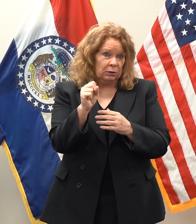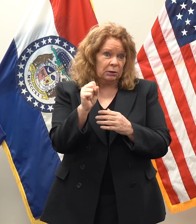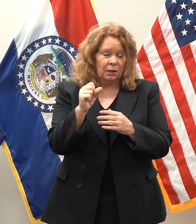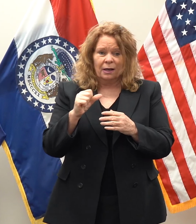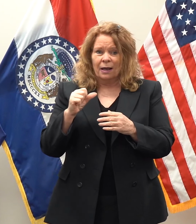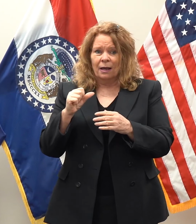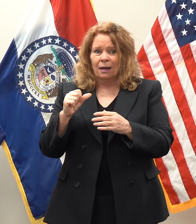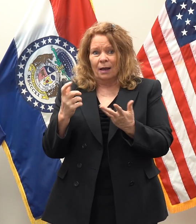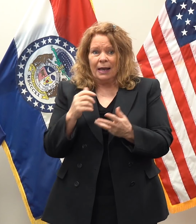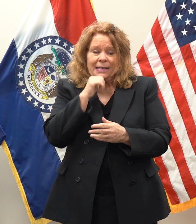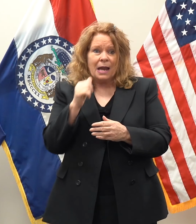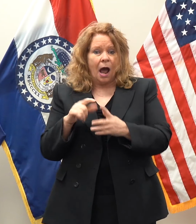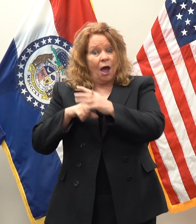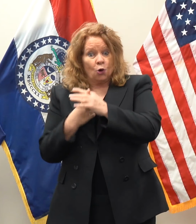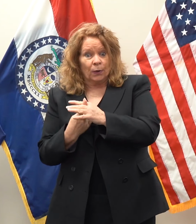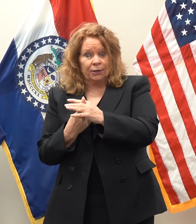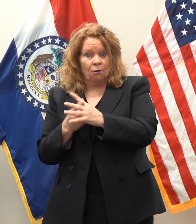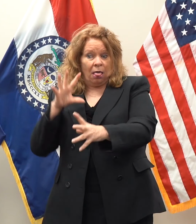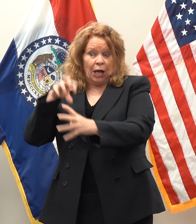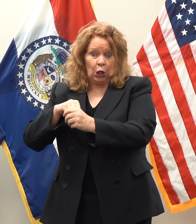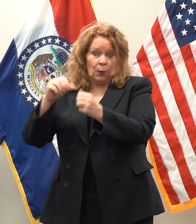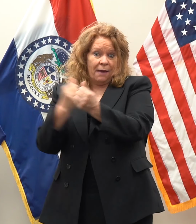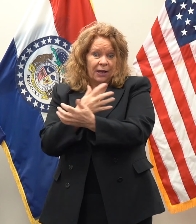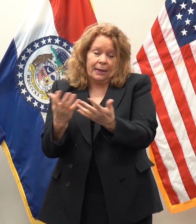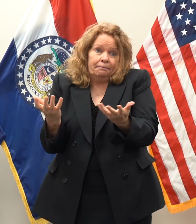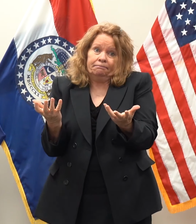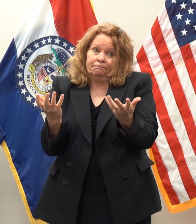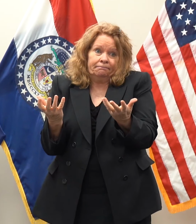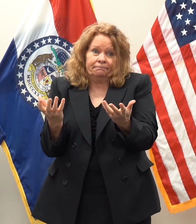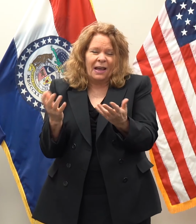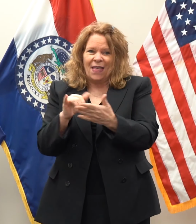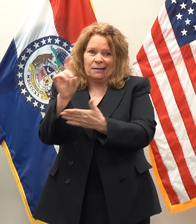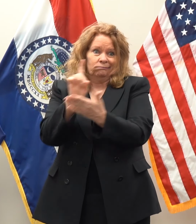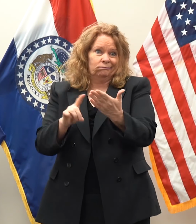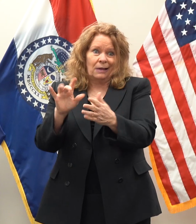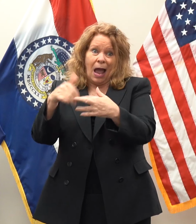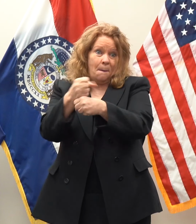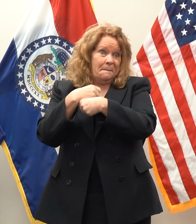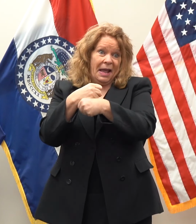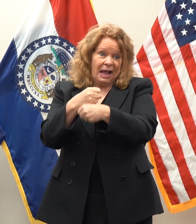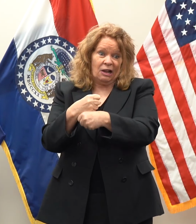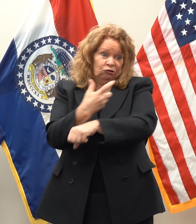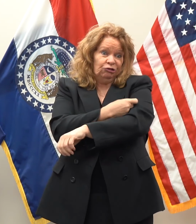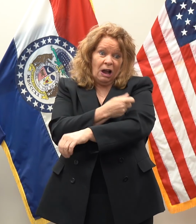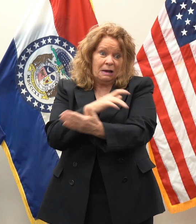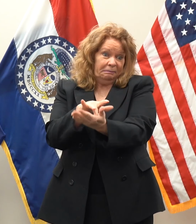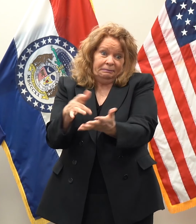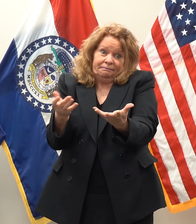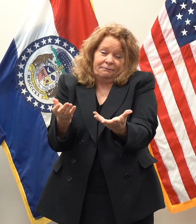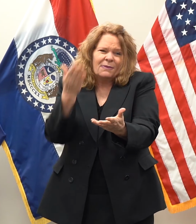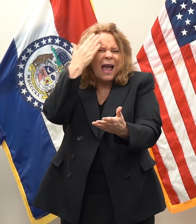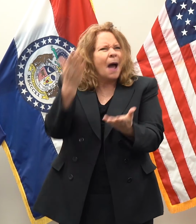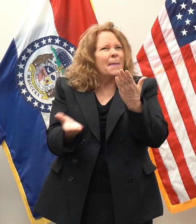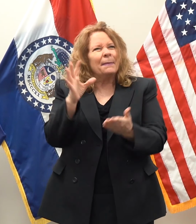vaccine that covers all variants. It's just the way it's been designed, and it may have something to do that with 90%